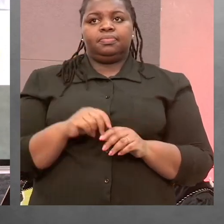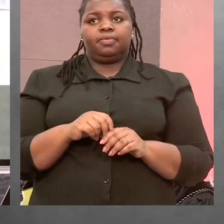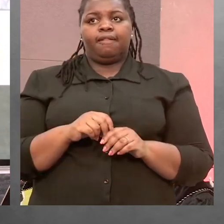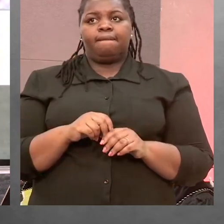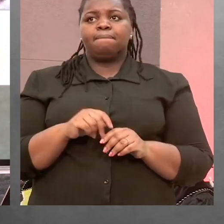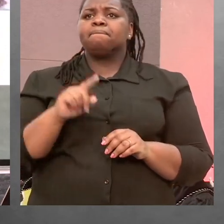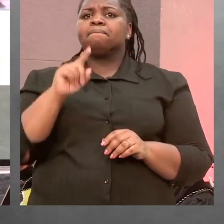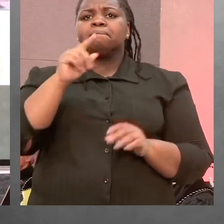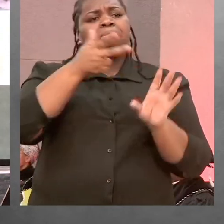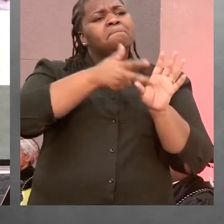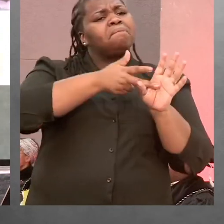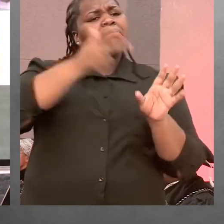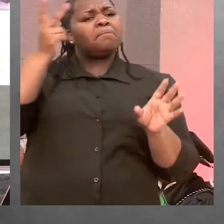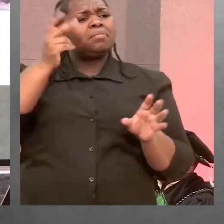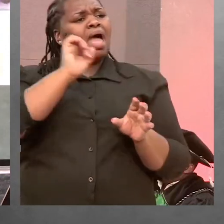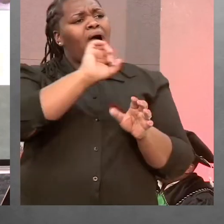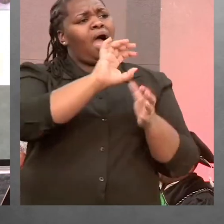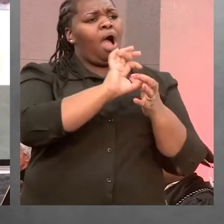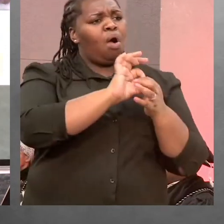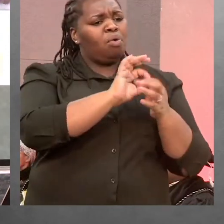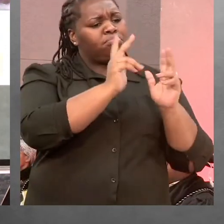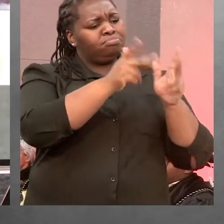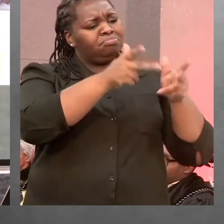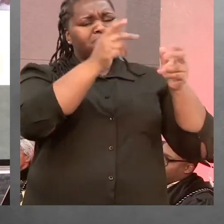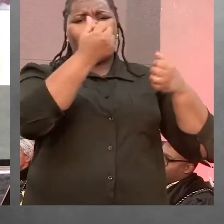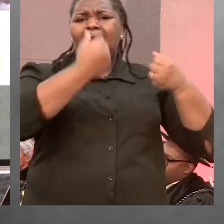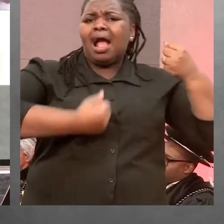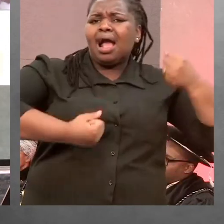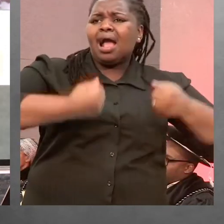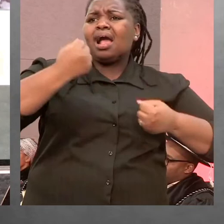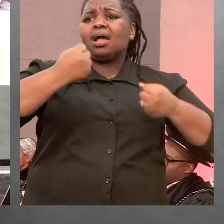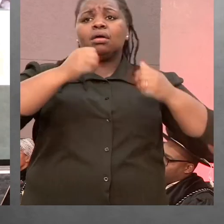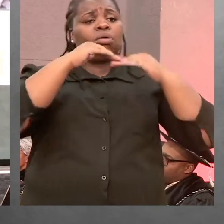They left their beautiful homes and cars back there.